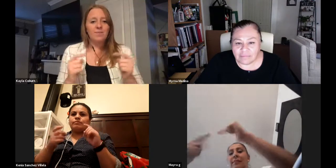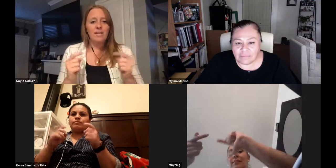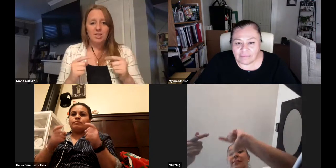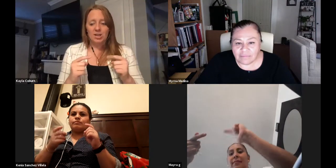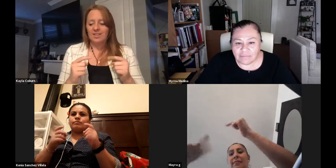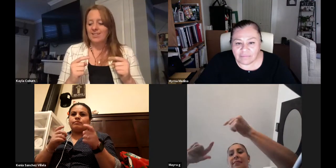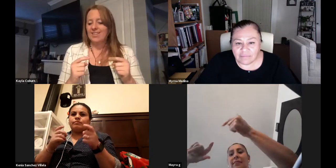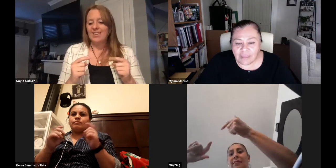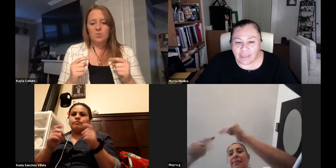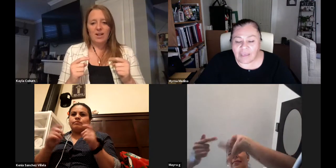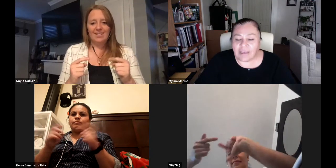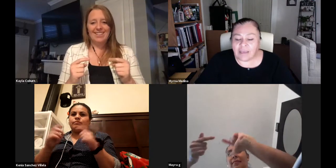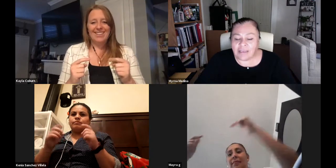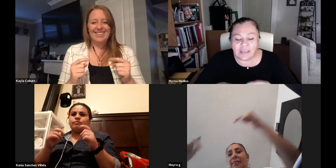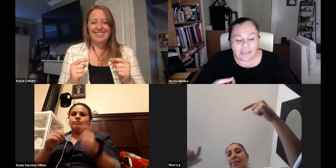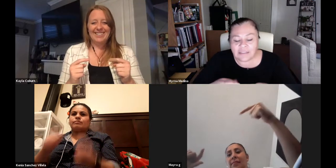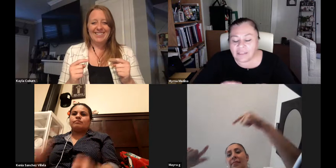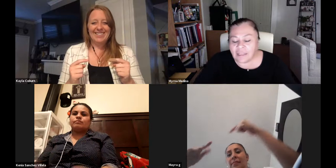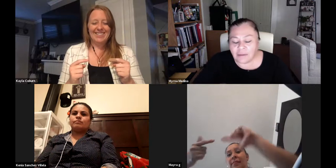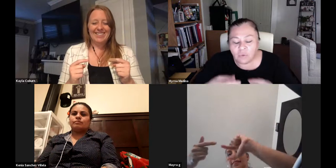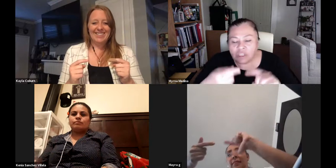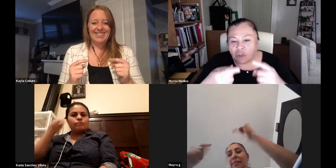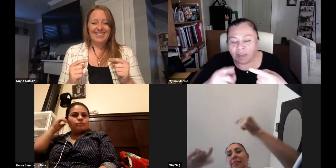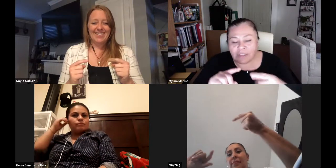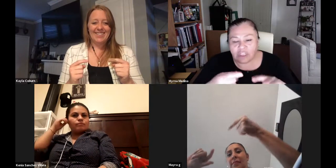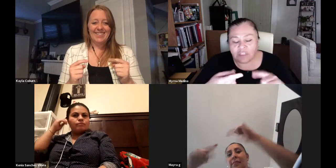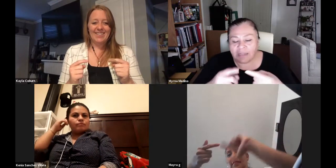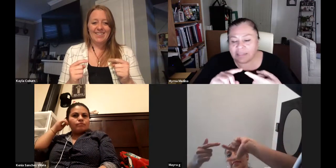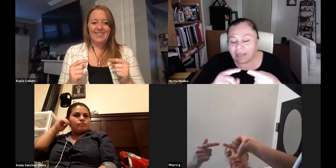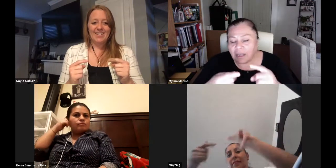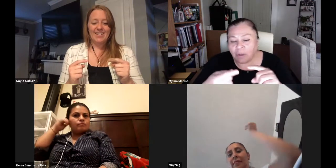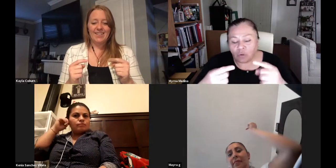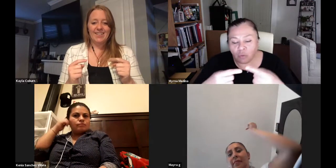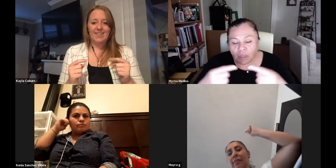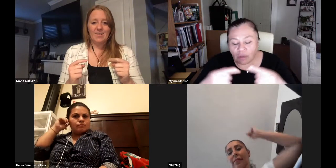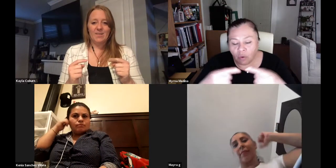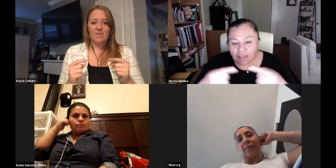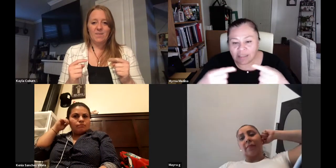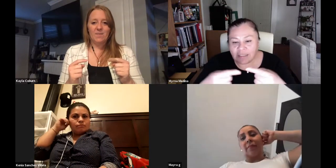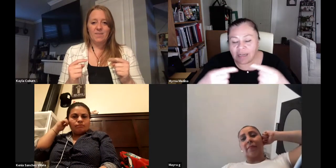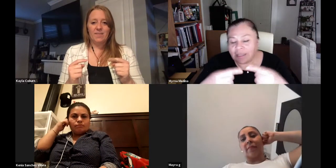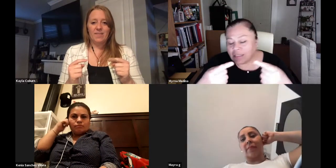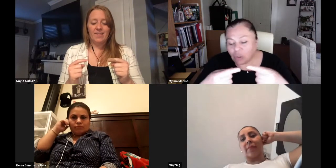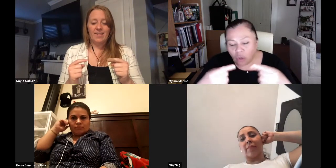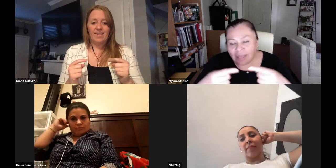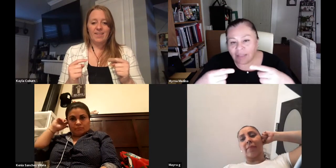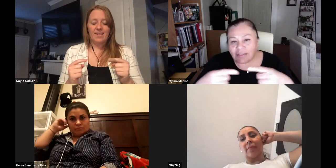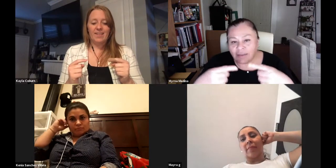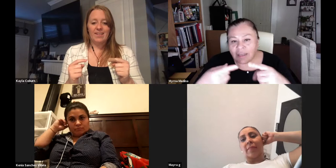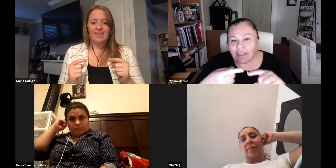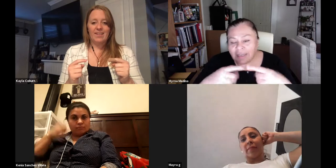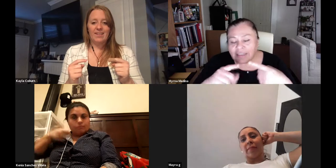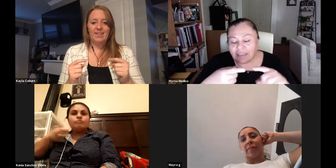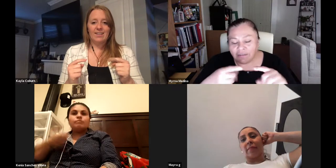this means hurt as well. Y esta tiene muchas complicaciones para hacerla, pero cuando lo hacen así, toda la gente va a